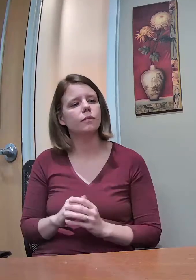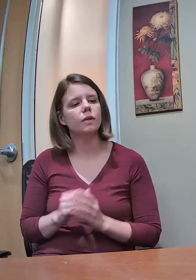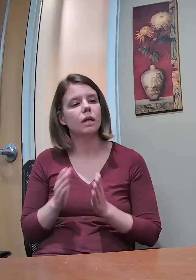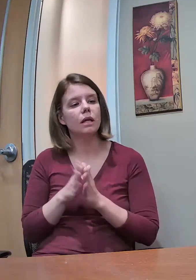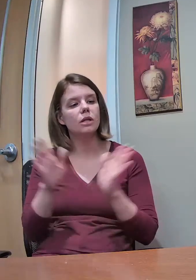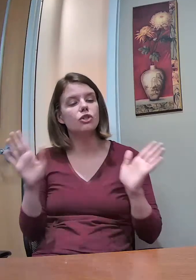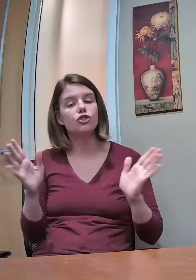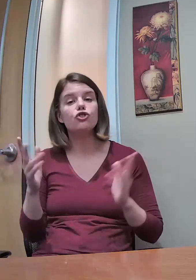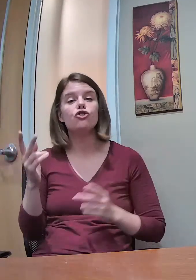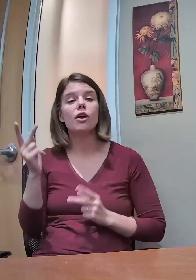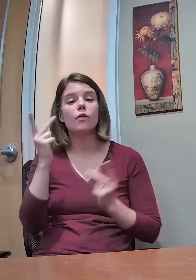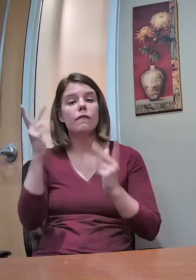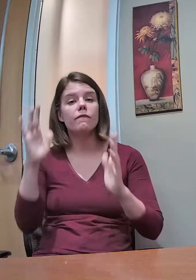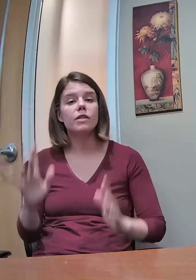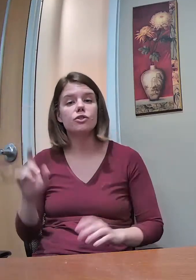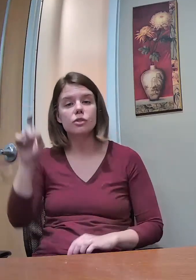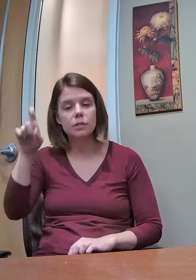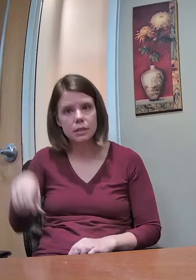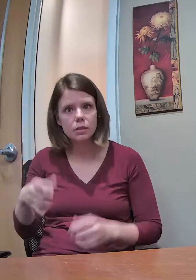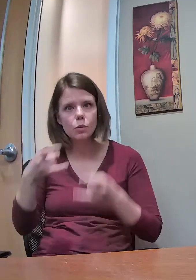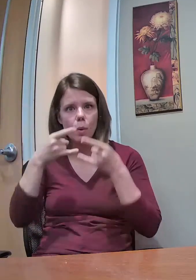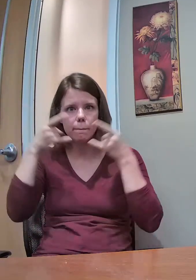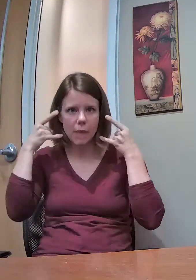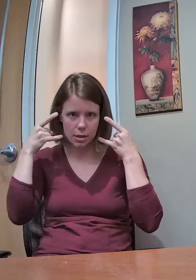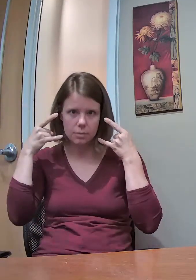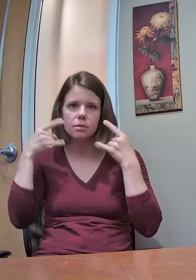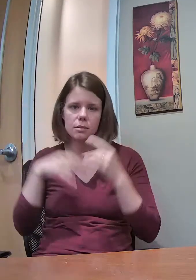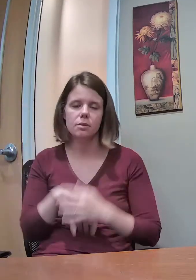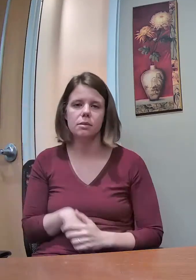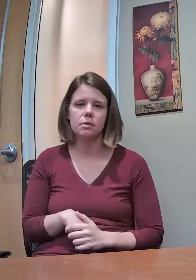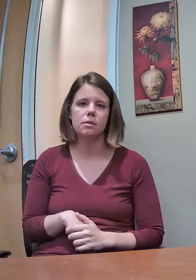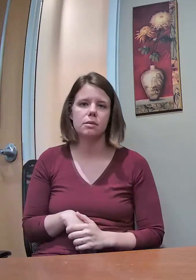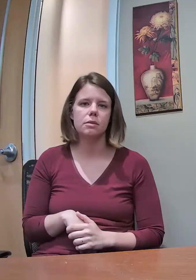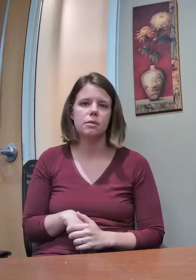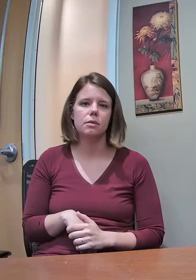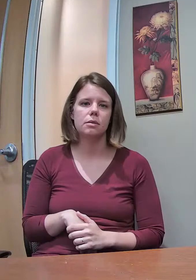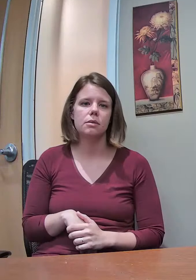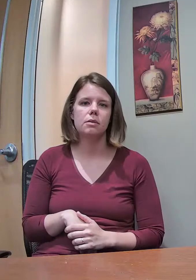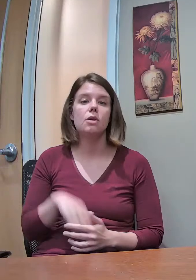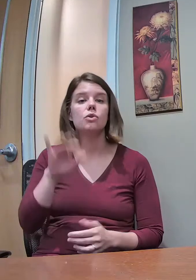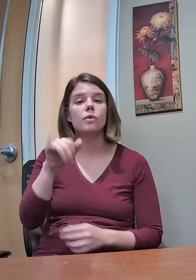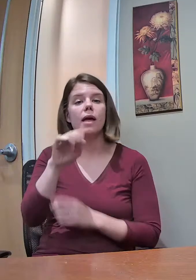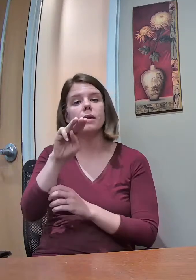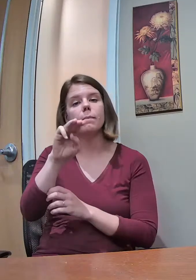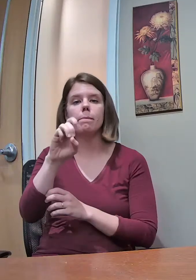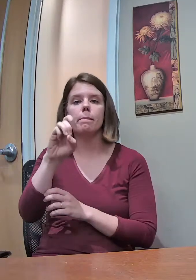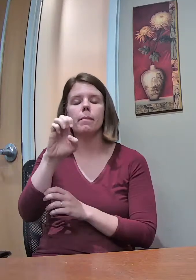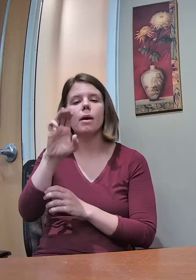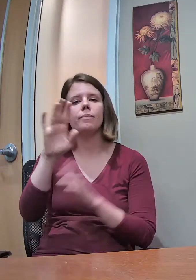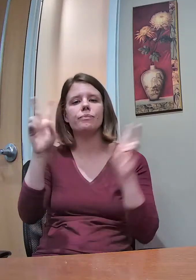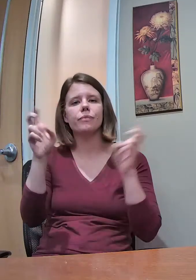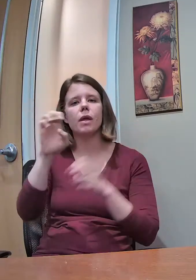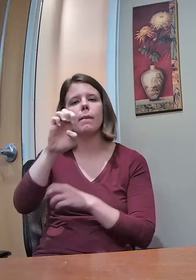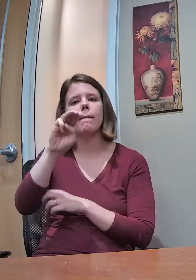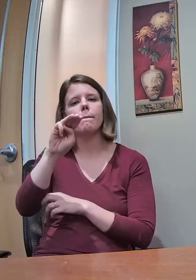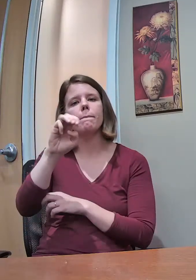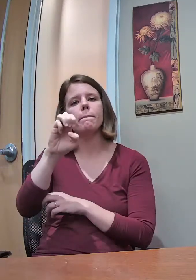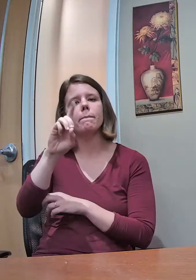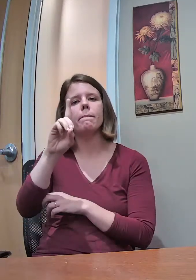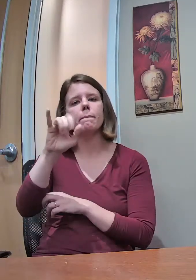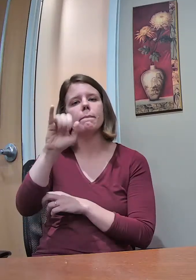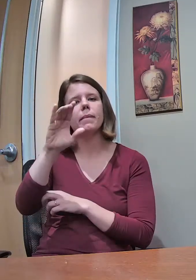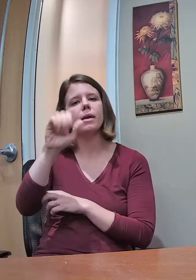be in close contact with the resident, we want you to wear the most protection, which is the medical masks that we have.